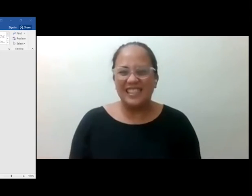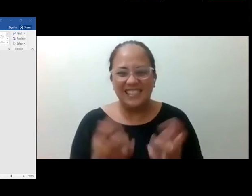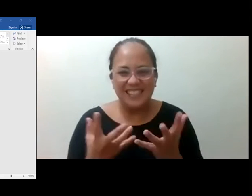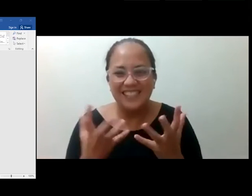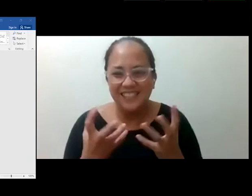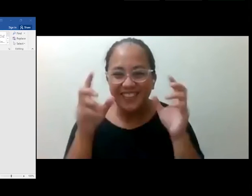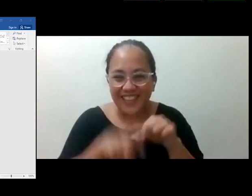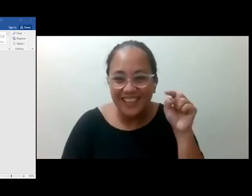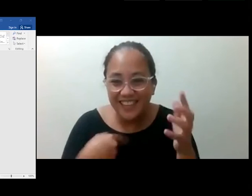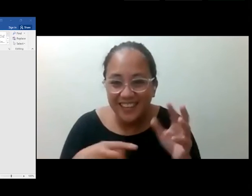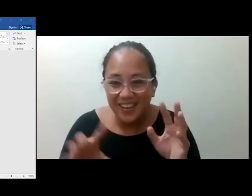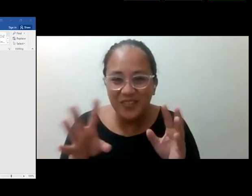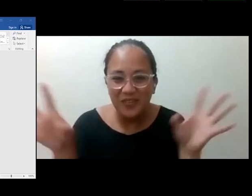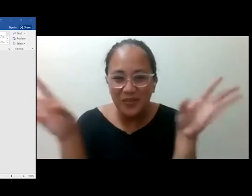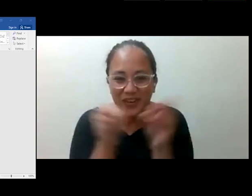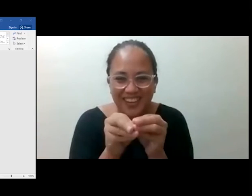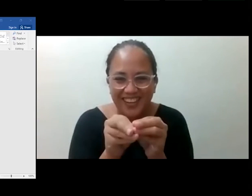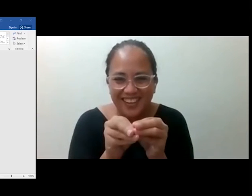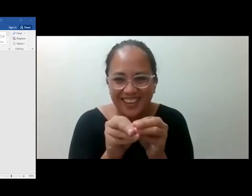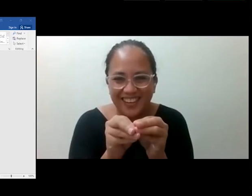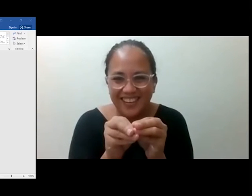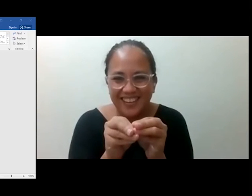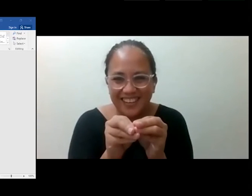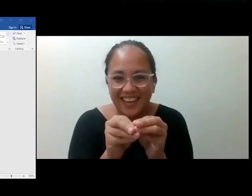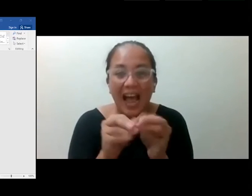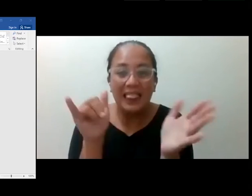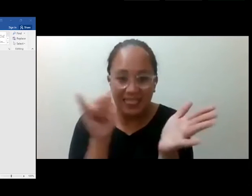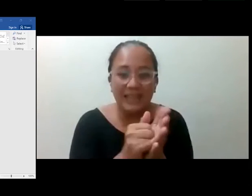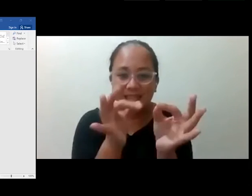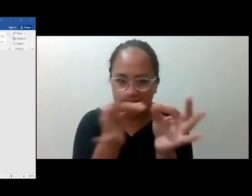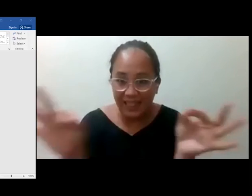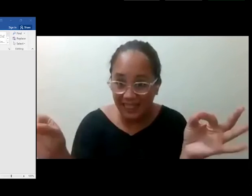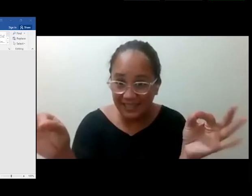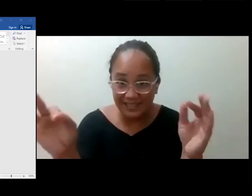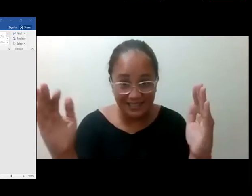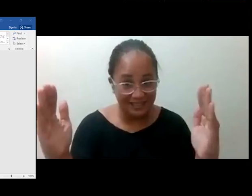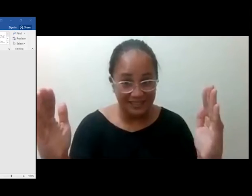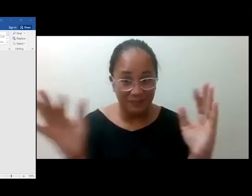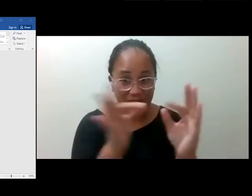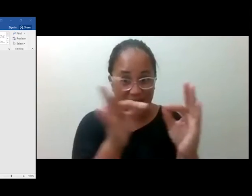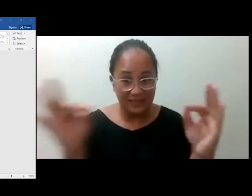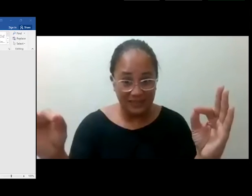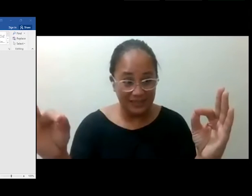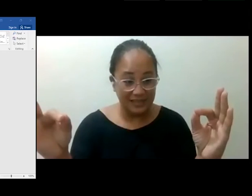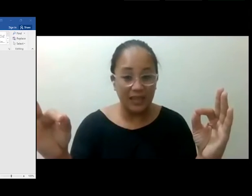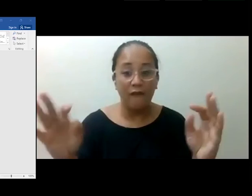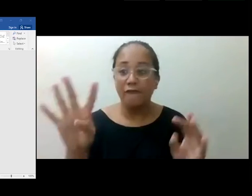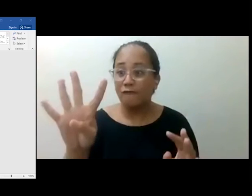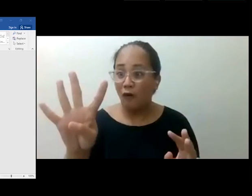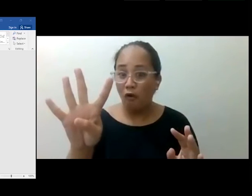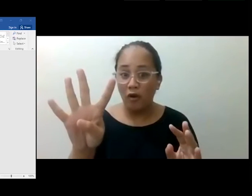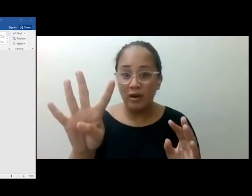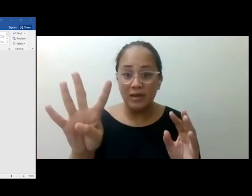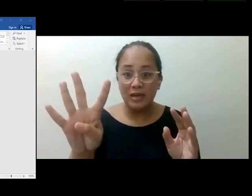16 together. That's the sentence. So when you add 4 and 16, or